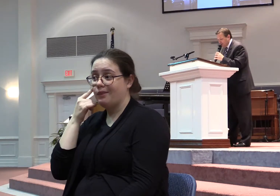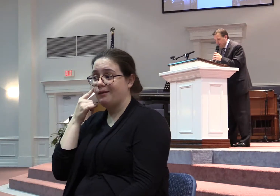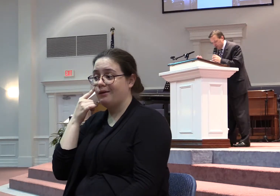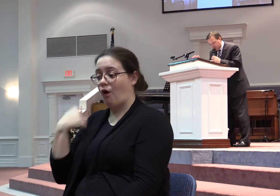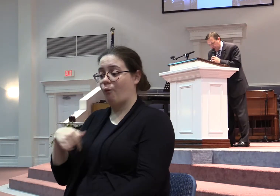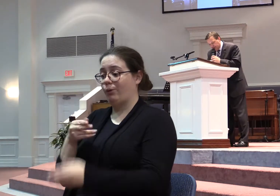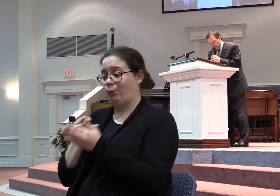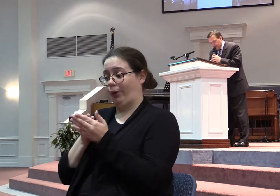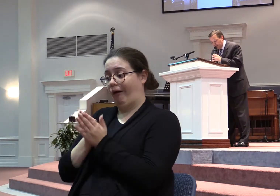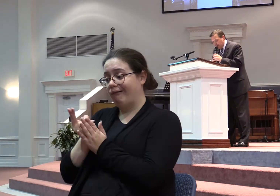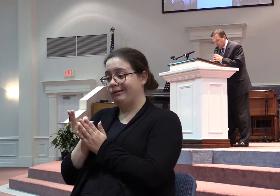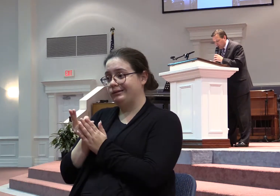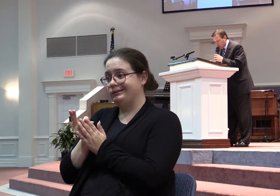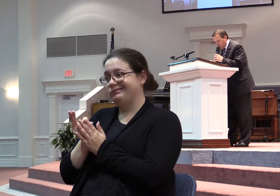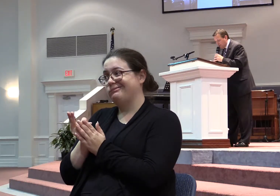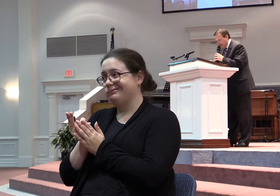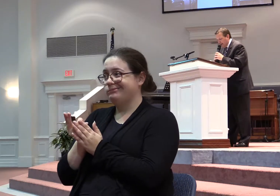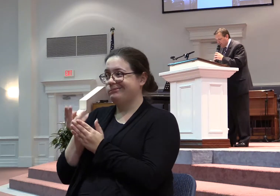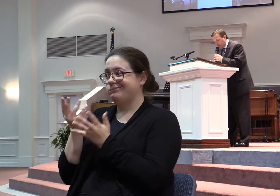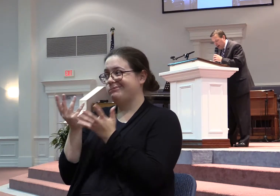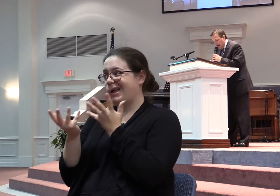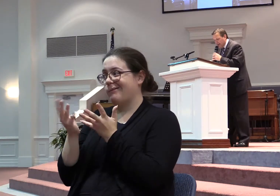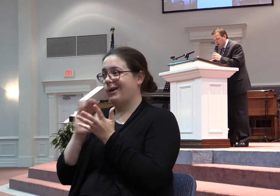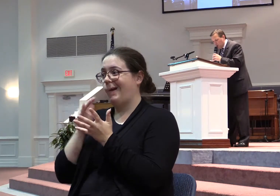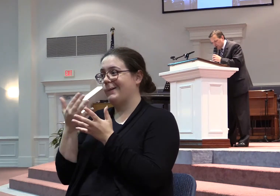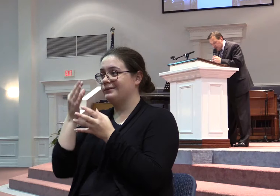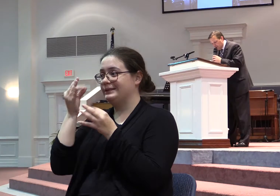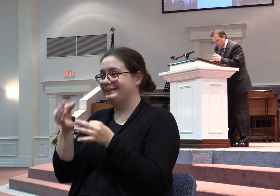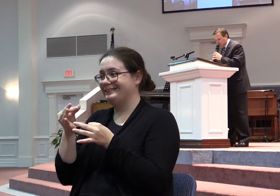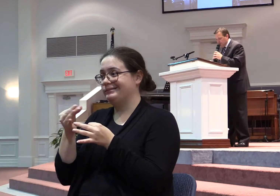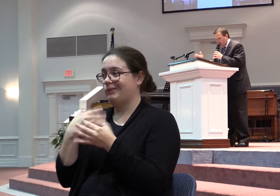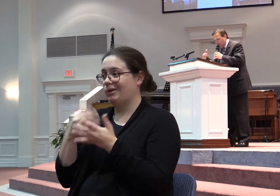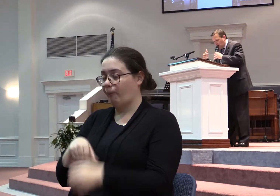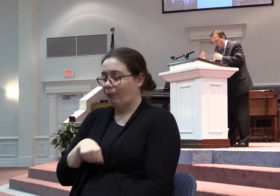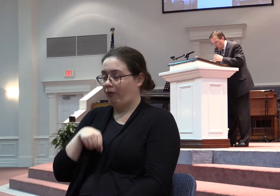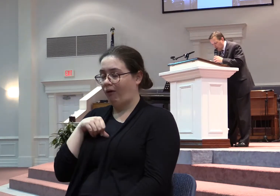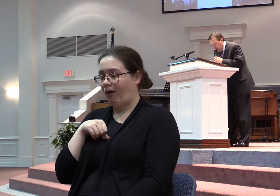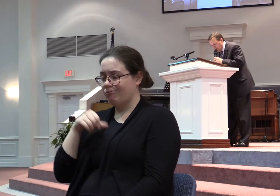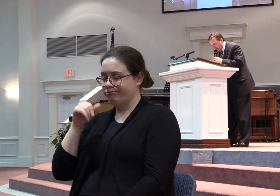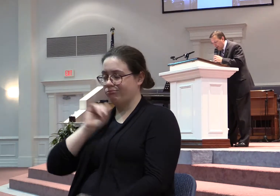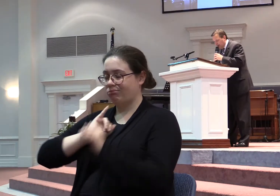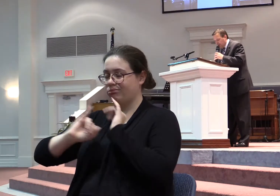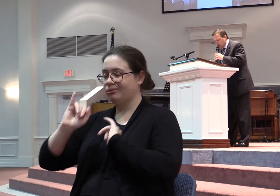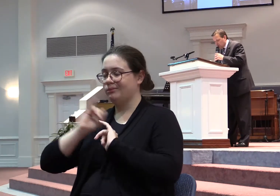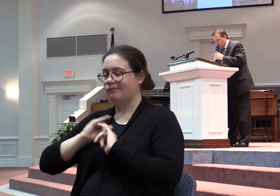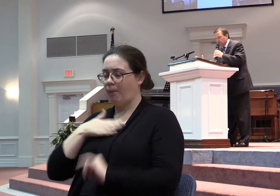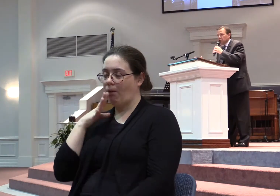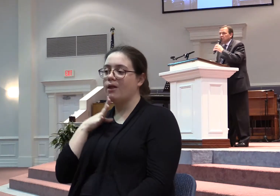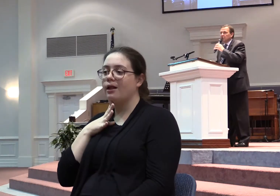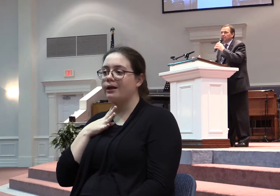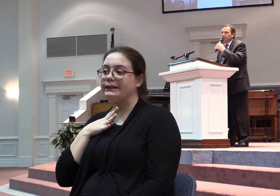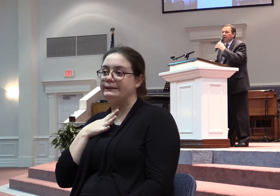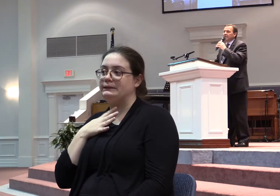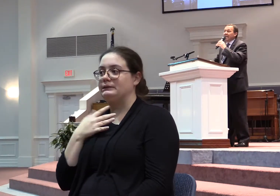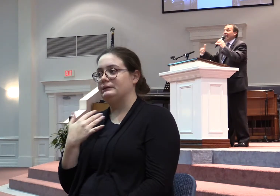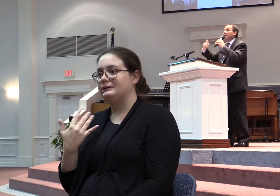we'd have to admit that many of our choices we make out of pride or selfishness or out of our own lust, that those choices